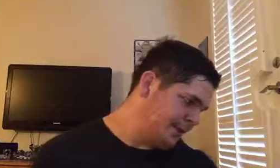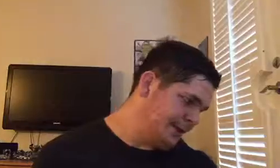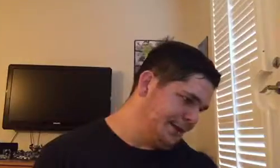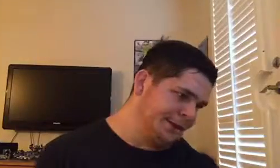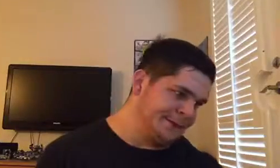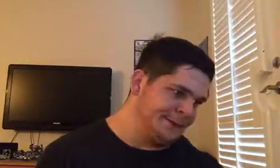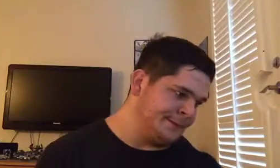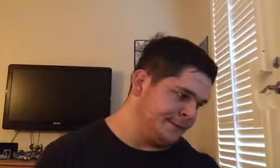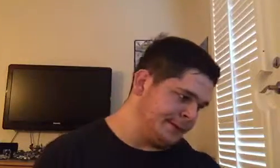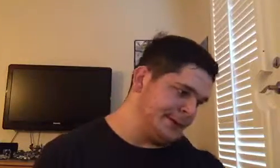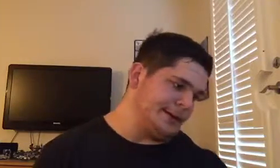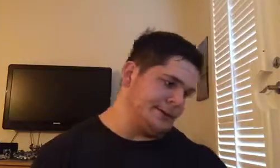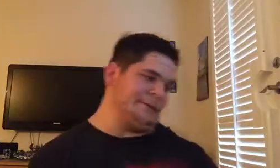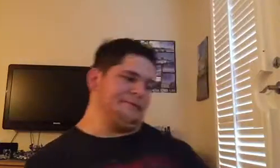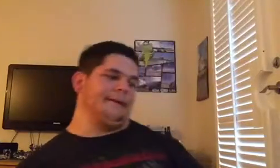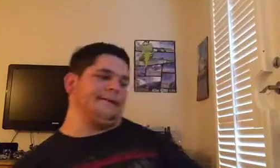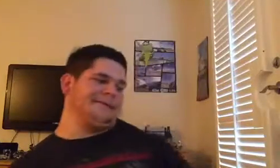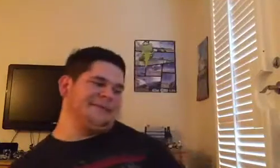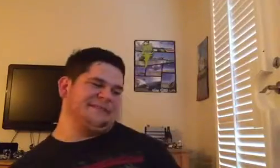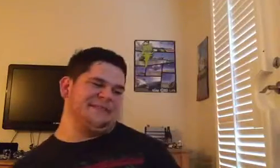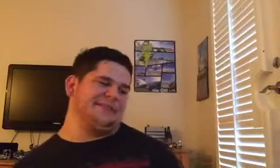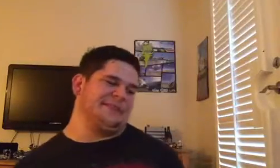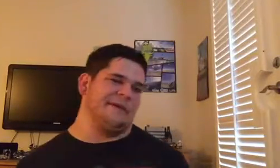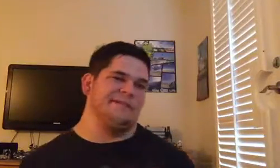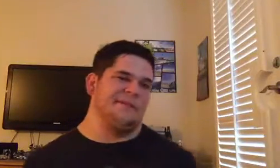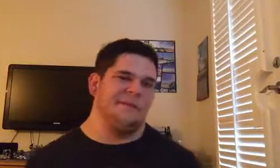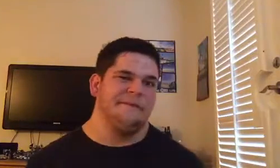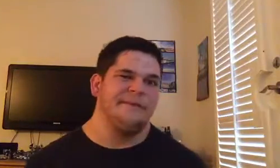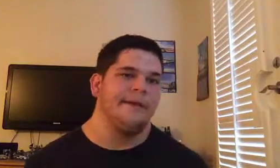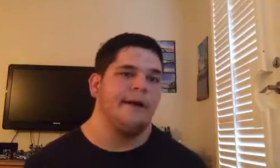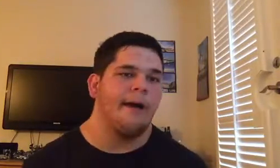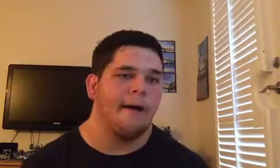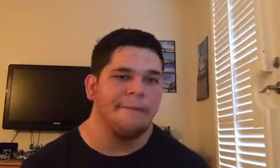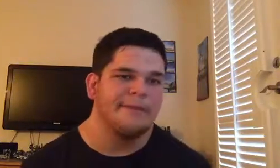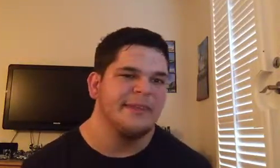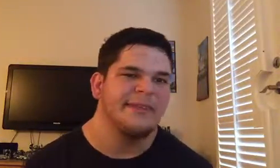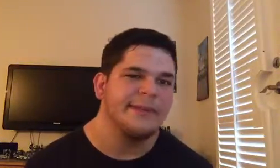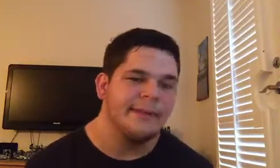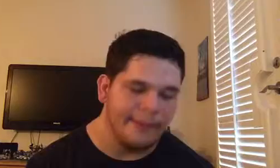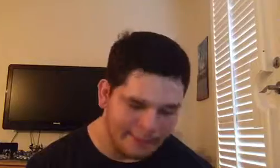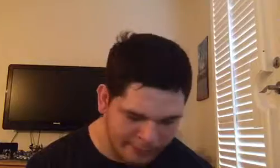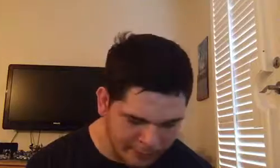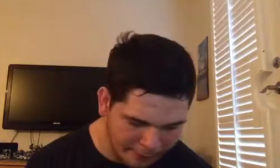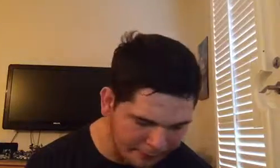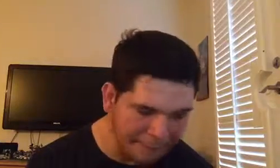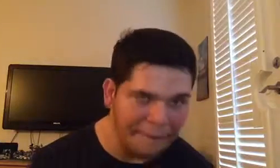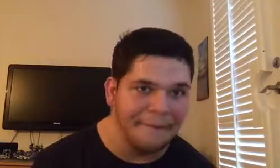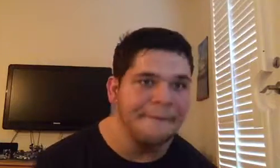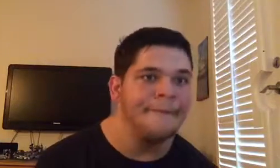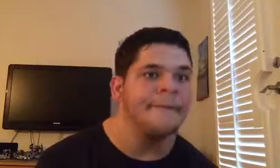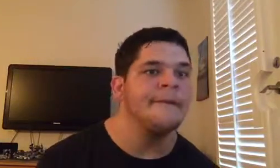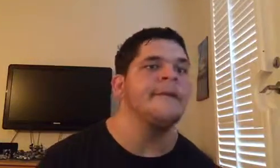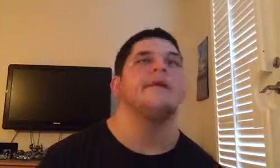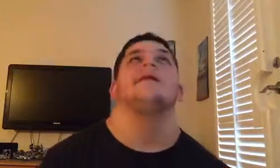And then it will follow the event of the movie, obviously, and